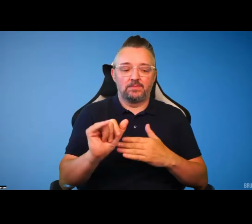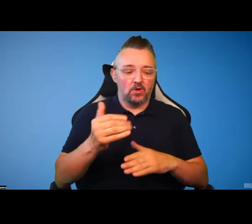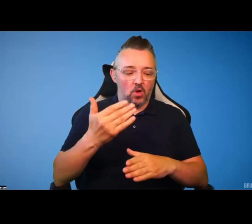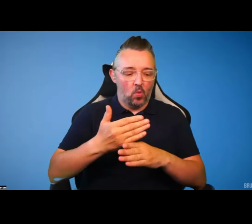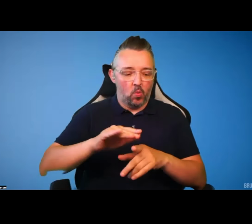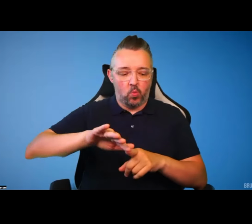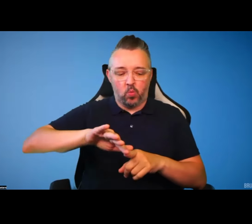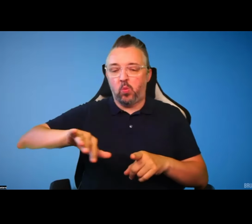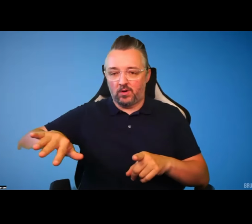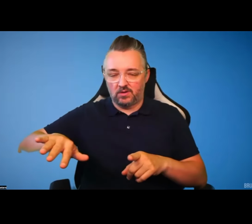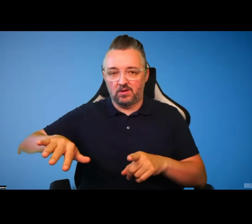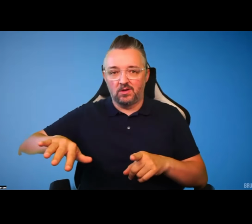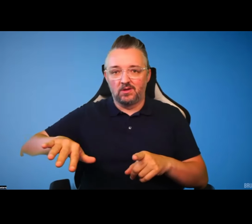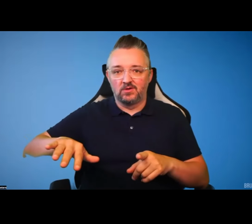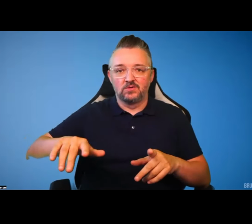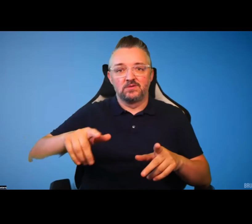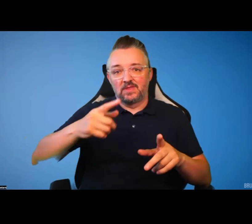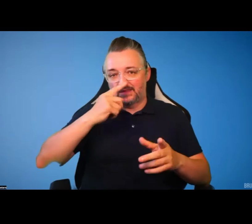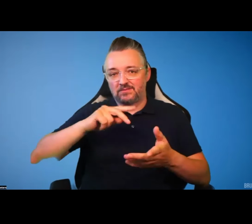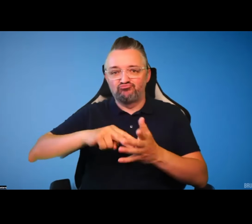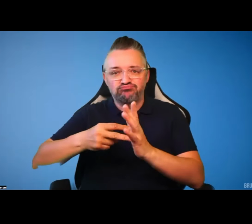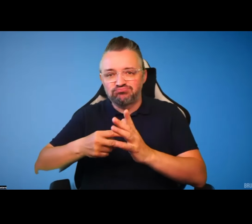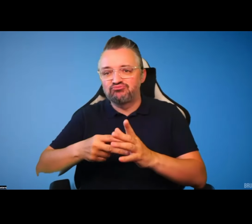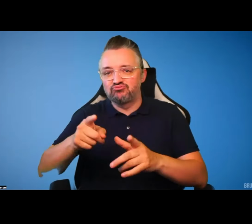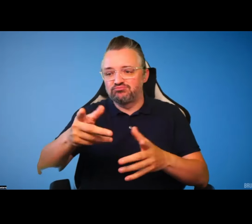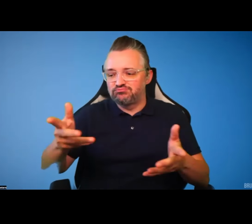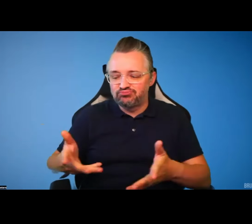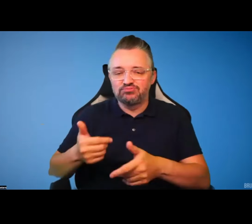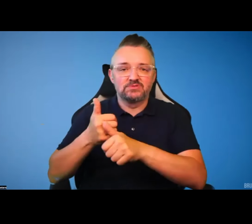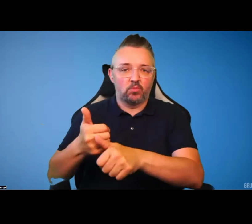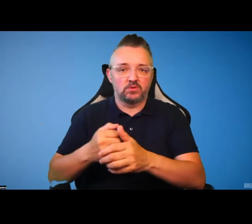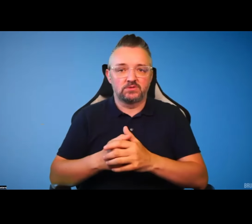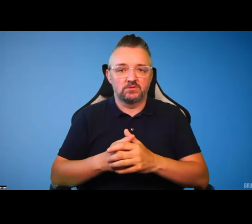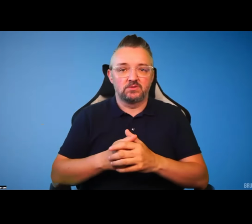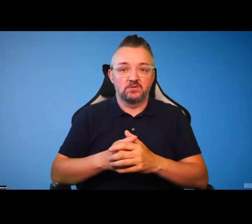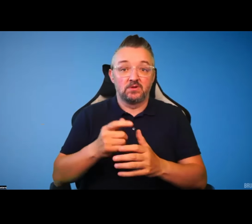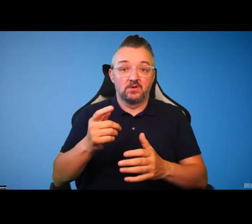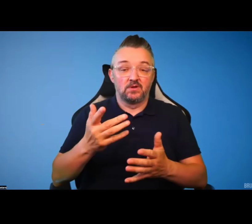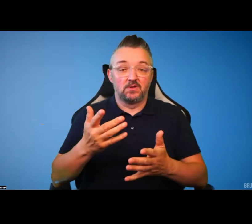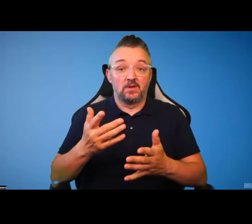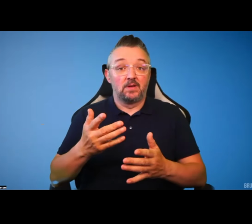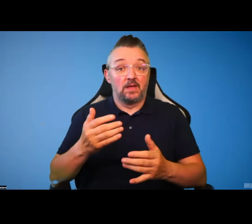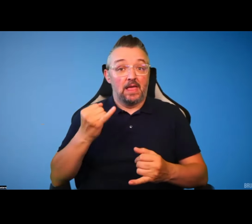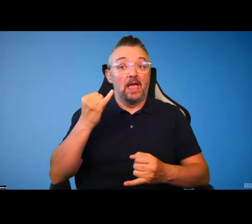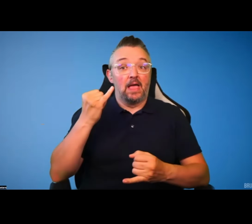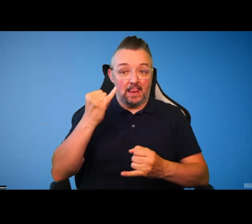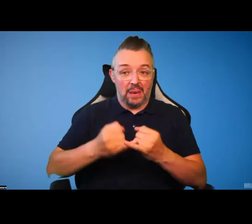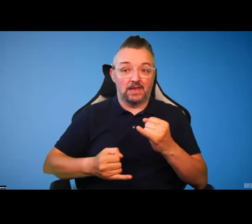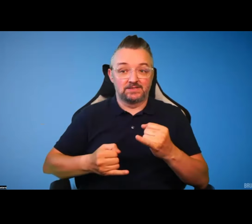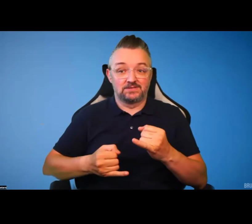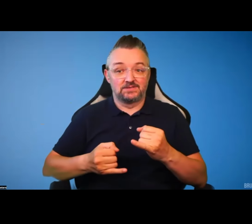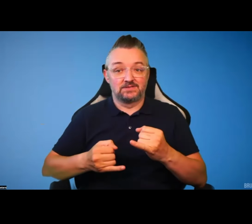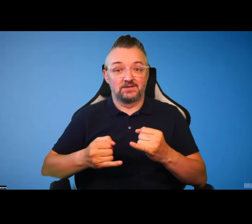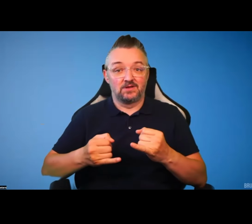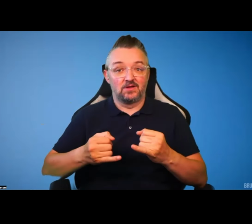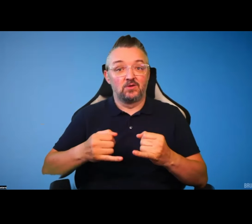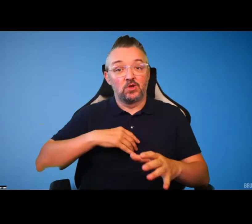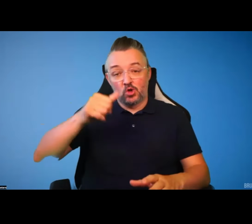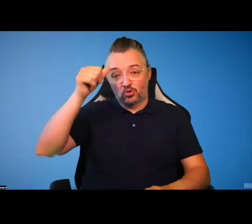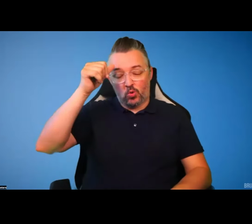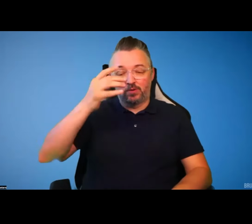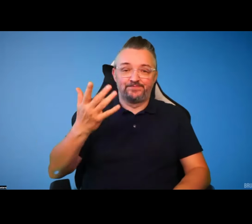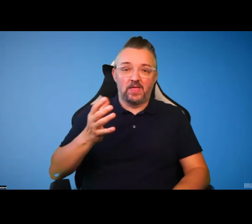They can arrange to help you in that situation. I just want to finish really on saying that we know we are asking a